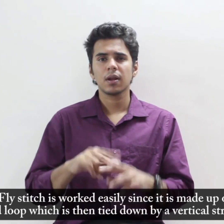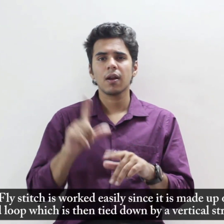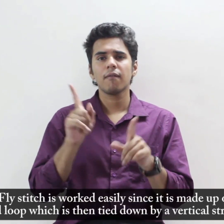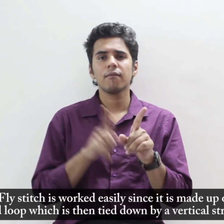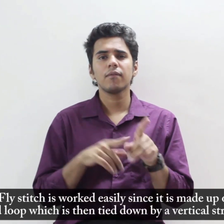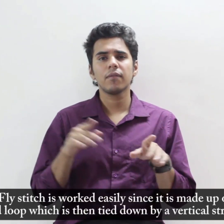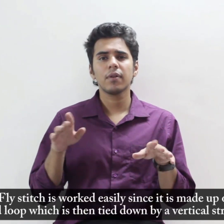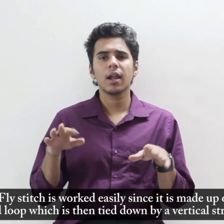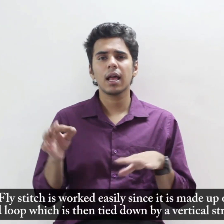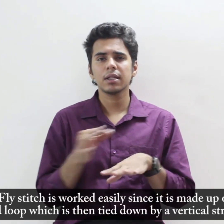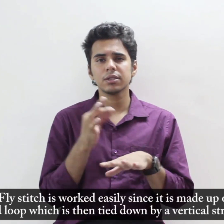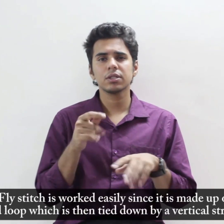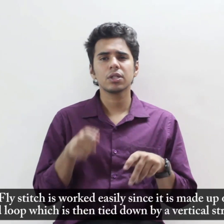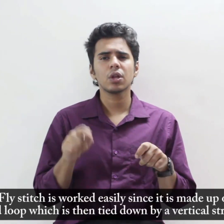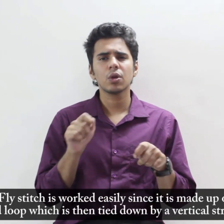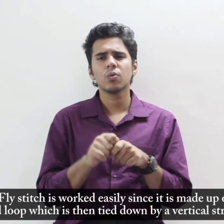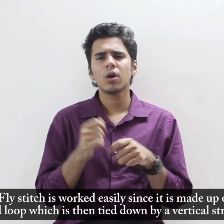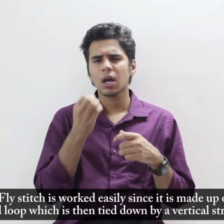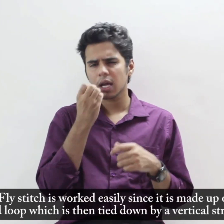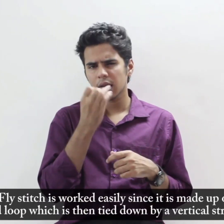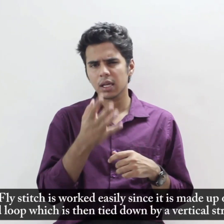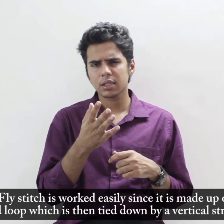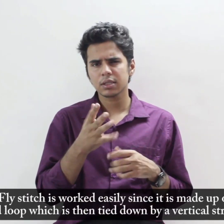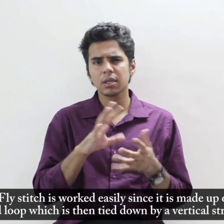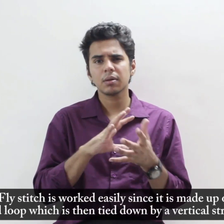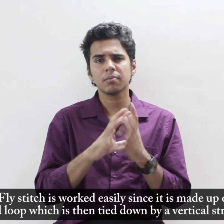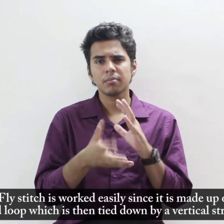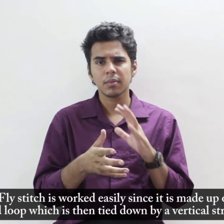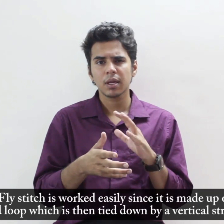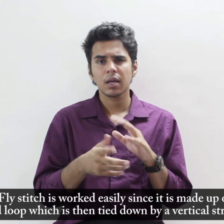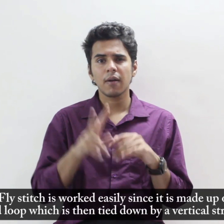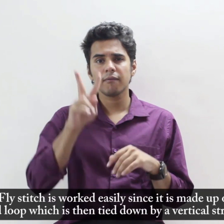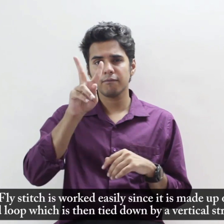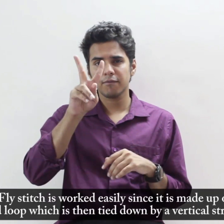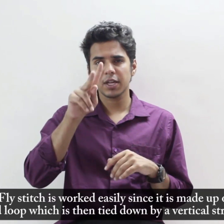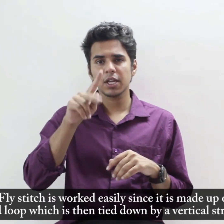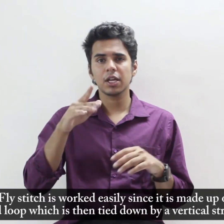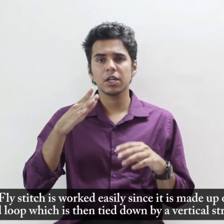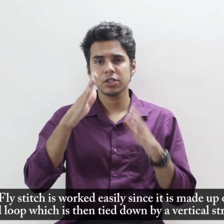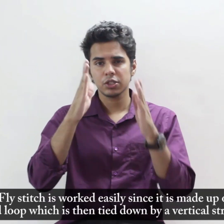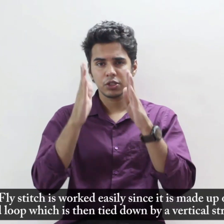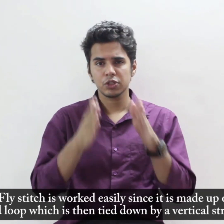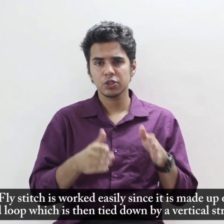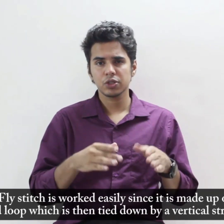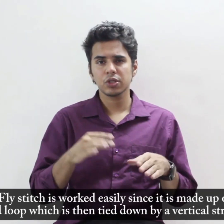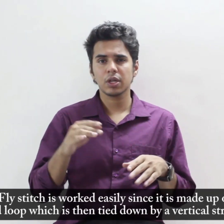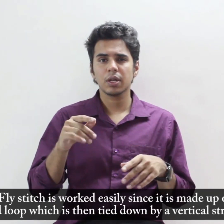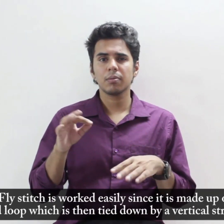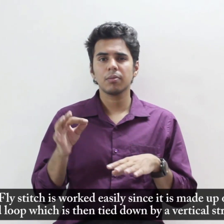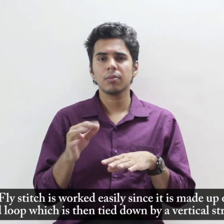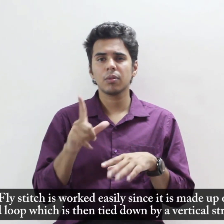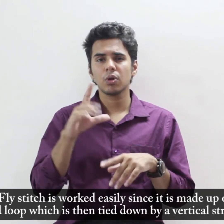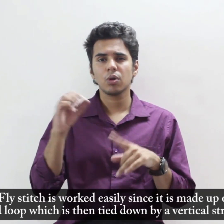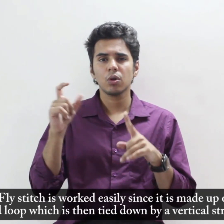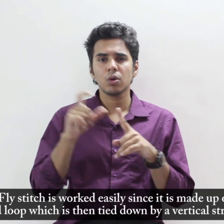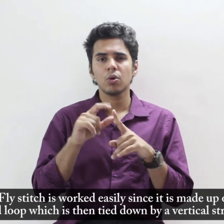Fly stitch is worked easily since it is made up of V-shaped loop, which is then tied down by a